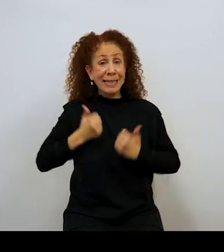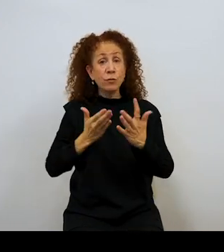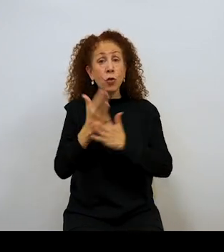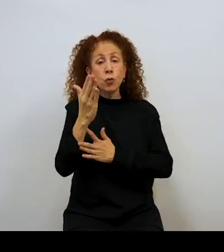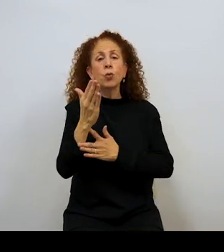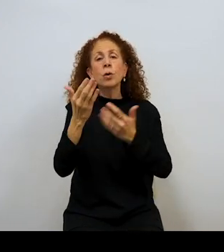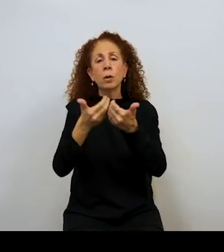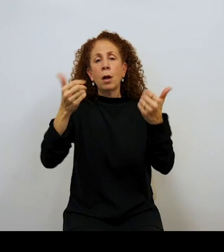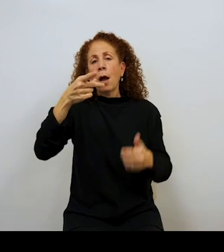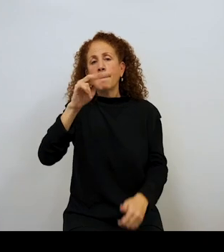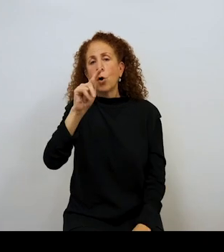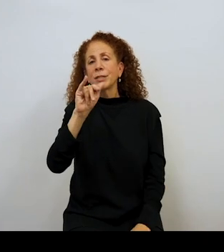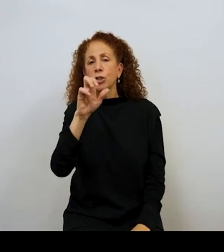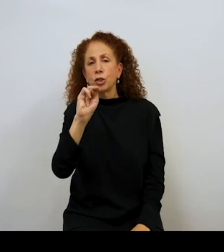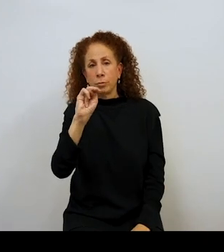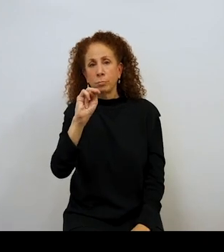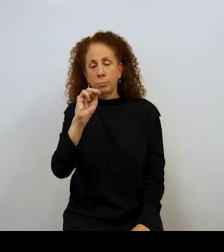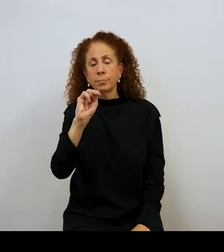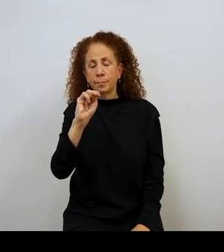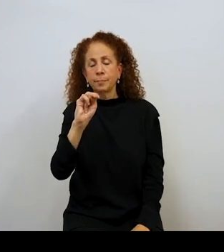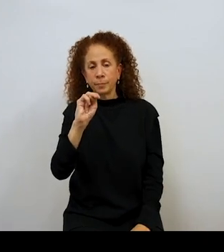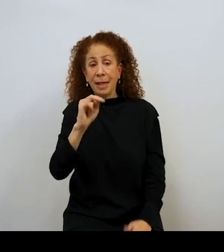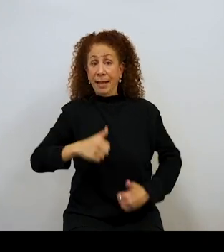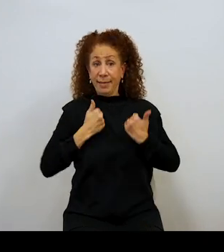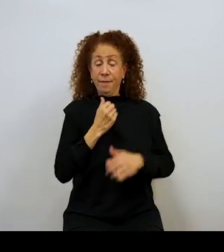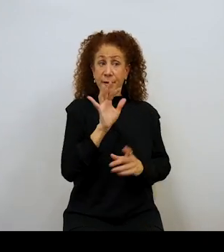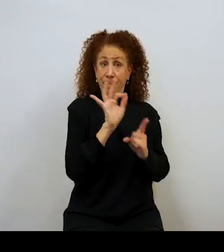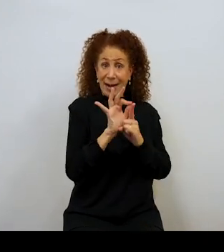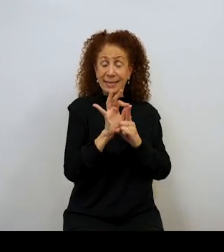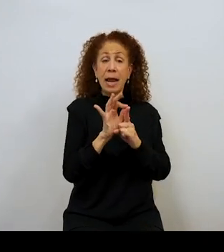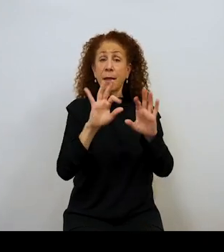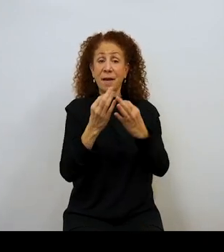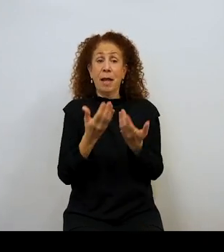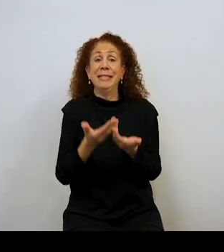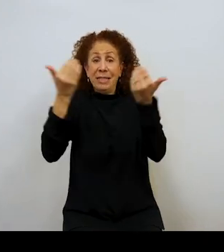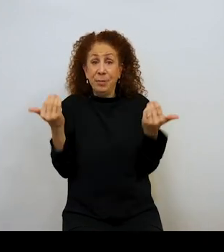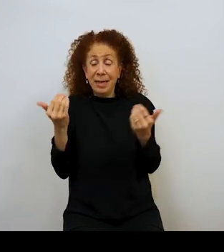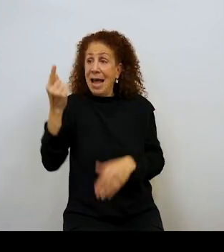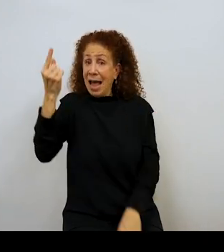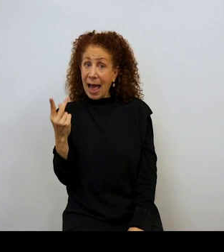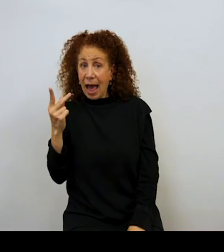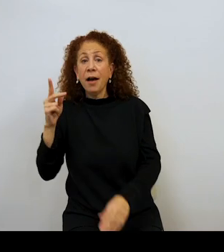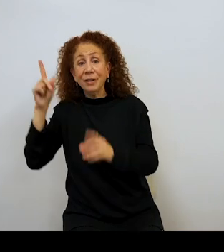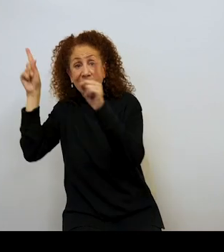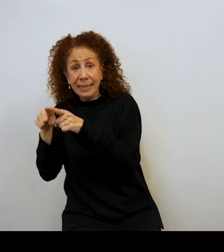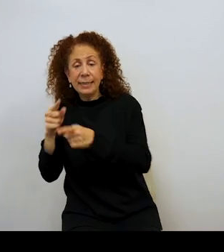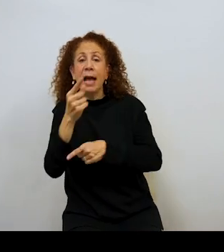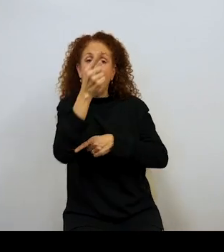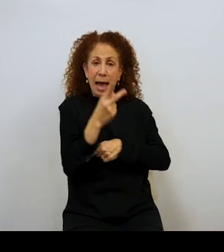the partition of India and Pakistan, and half the family stayed in India and half the family stayed in Pakistan. So to me, that's a family